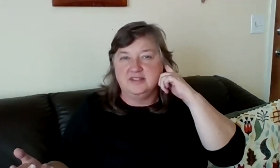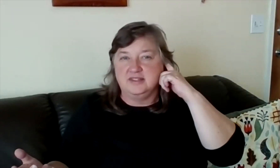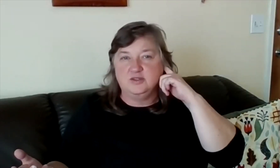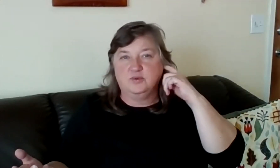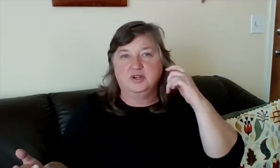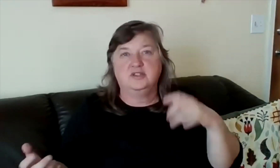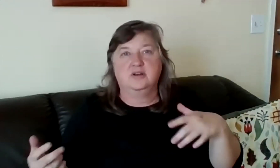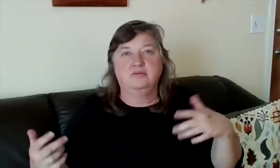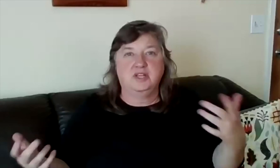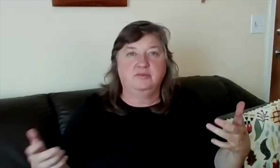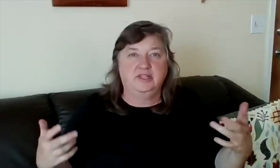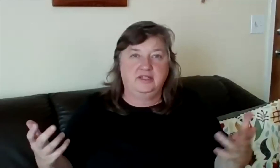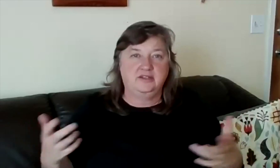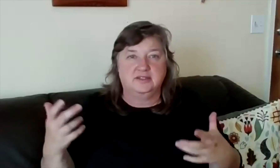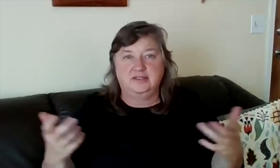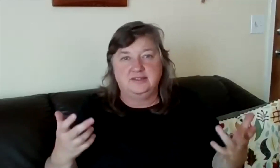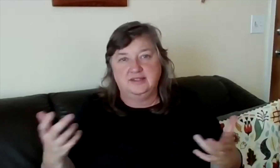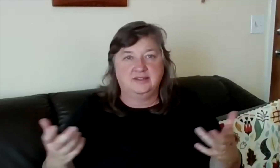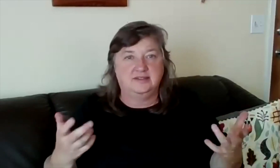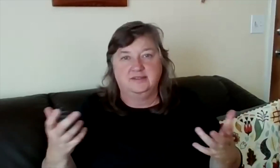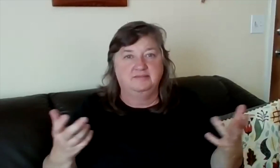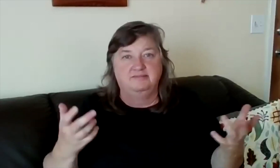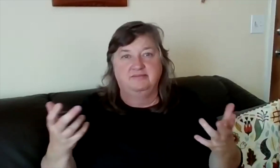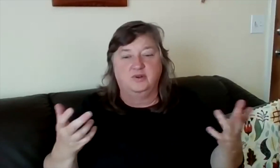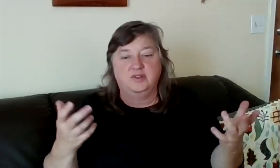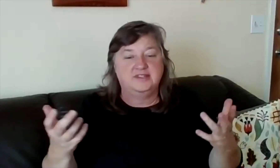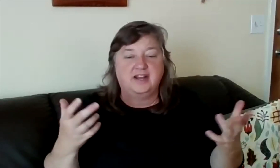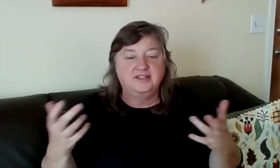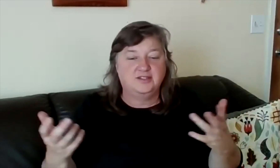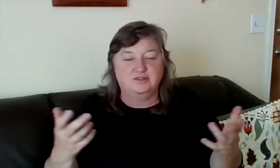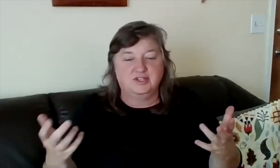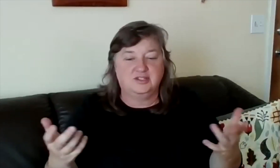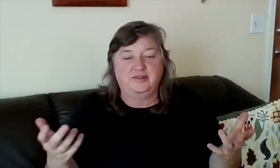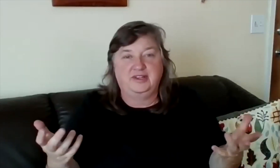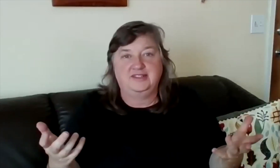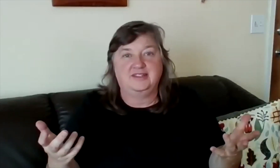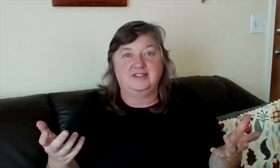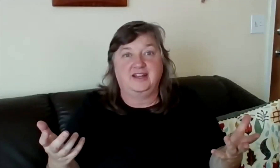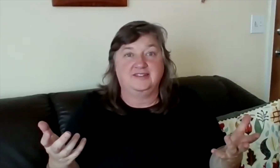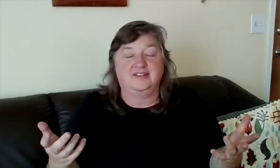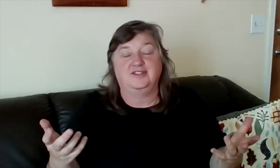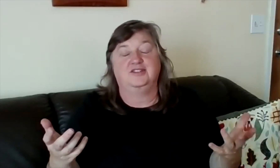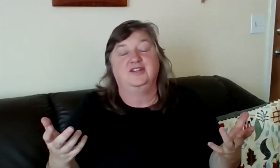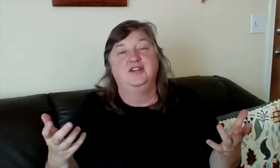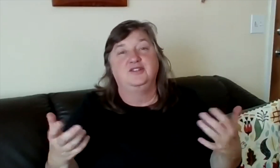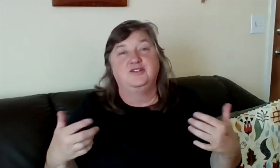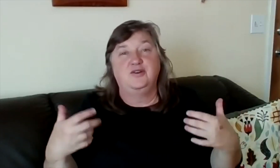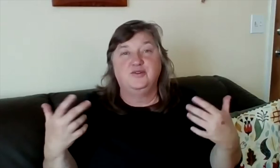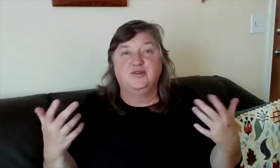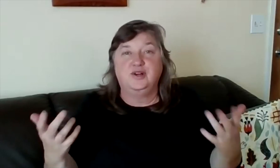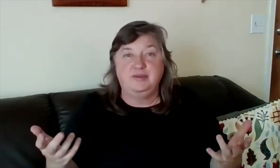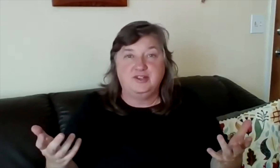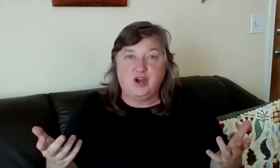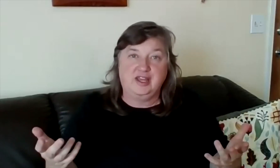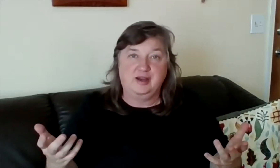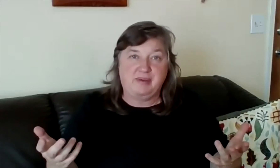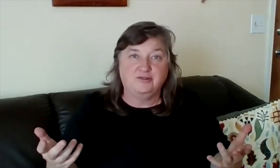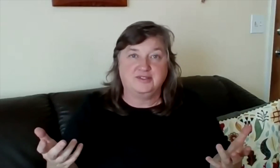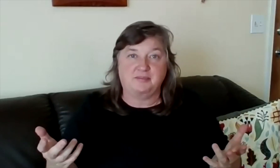these words don't generally just exist, or these signs don't just generally exist in isolation. So you're going to be talking about something